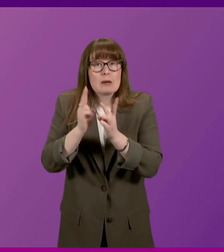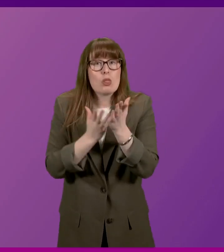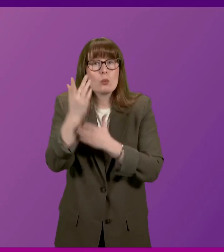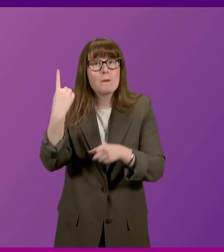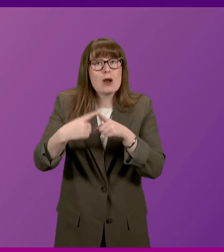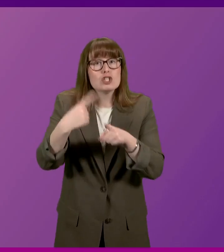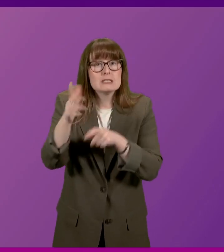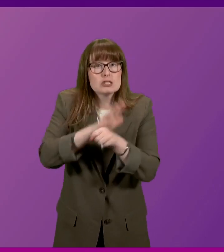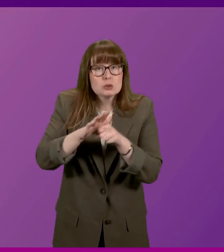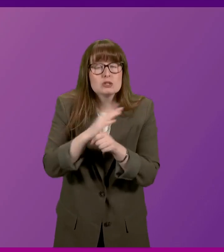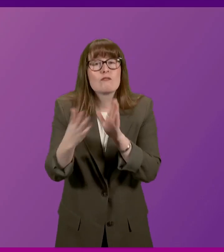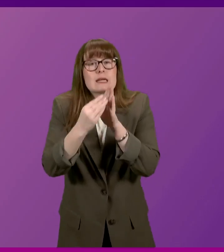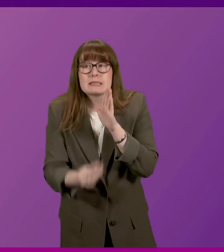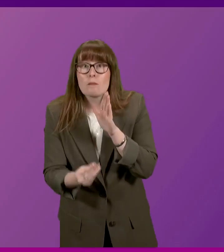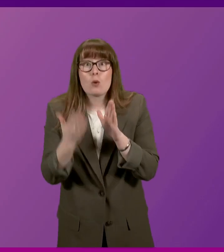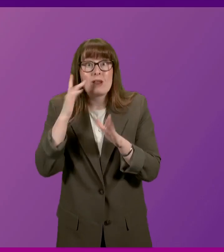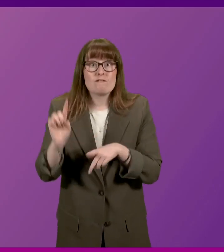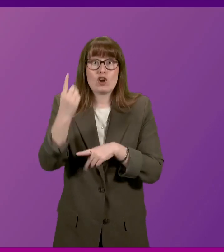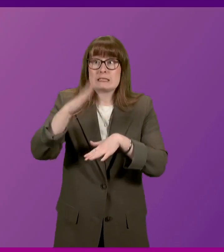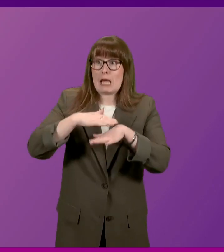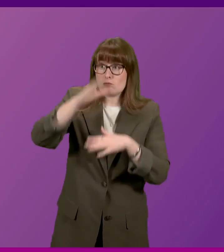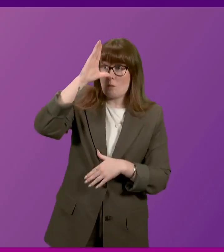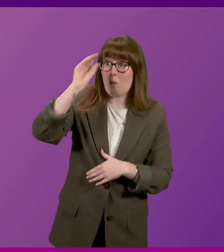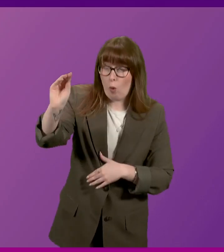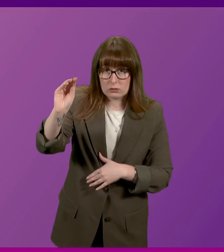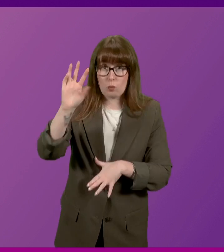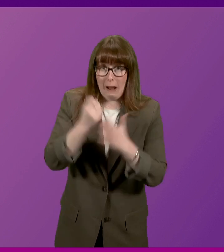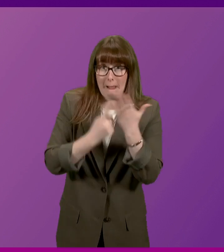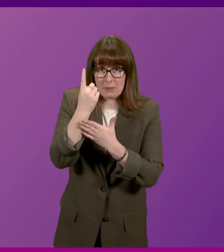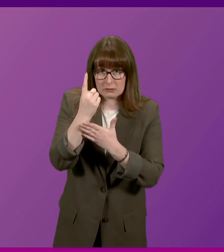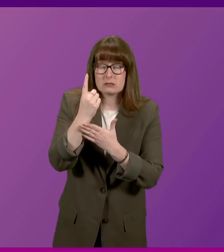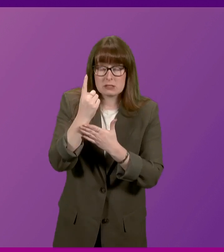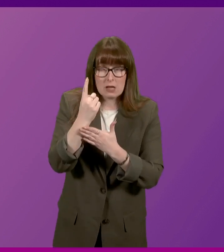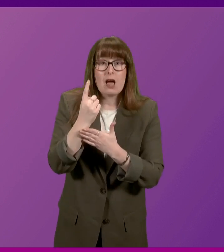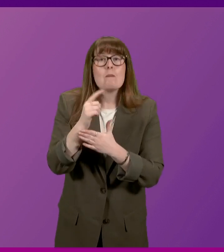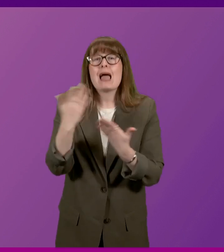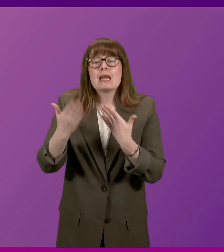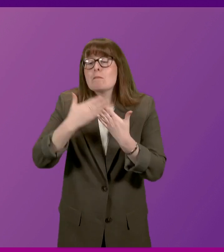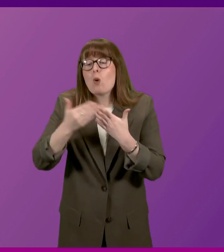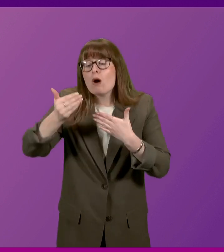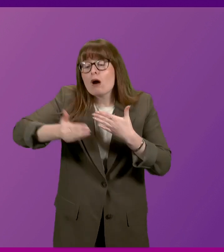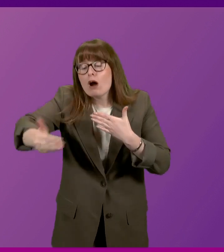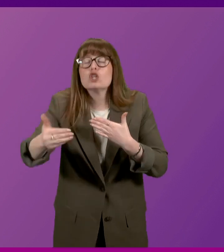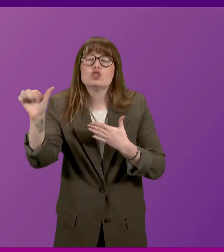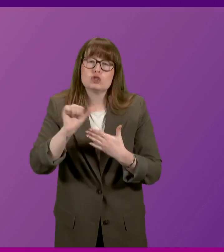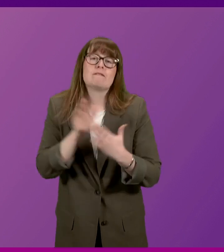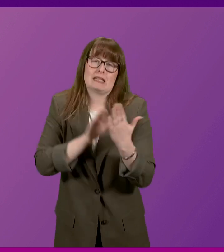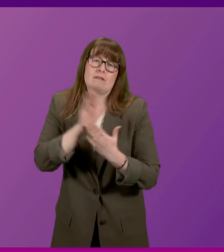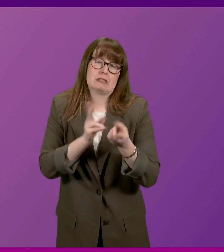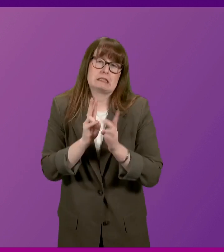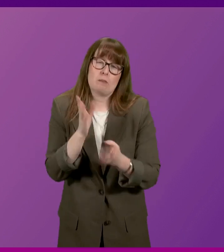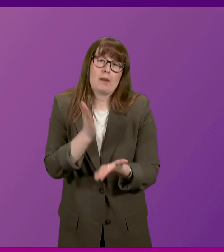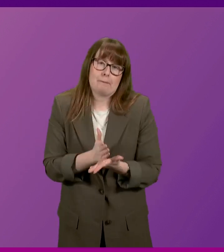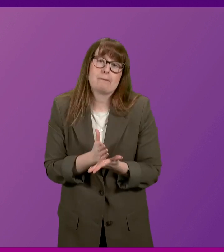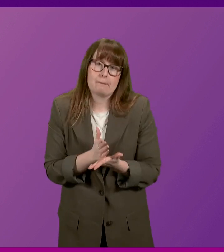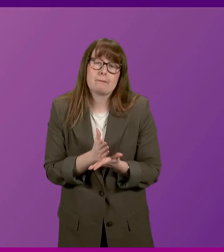So, for example, when they're initially reporting a trauma, but that any ongoing support should really be through face-to-face interpreting, and that